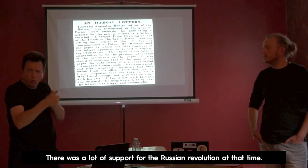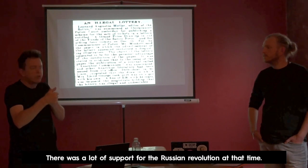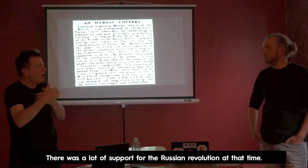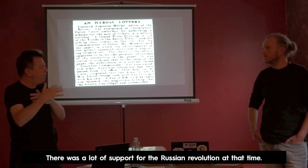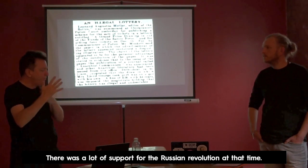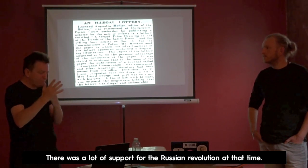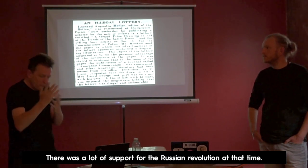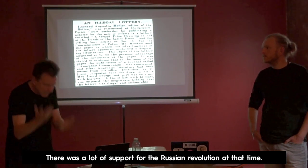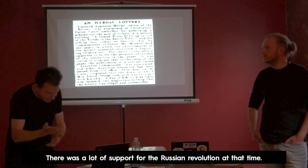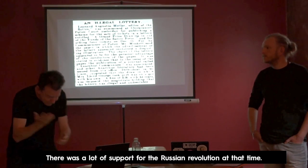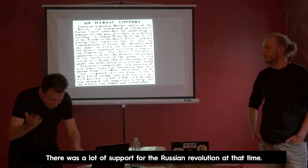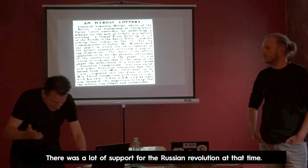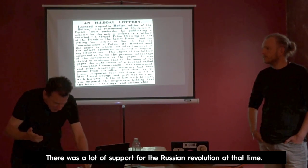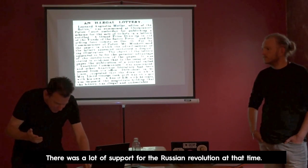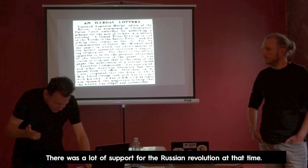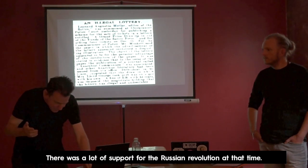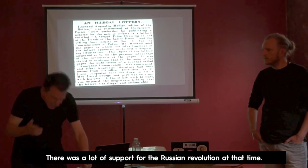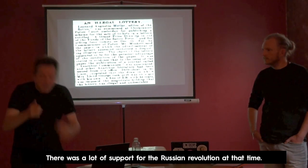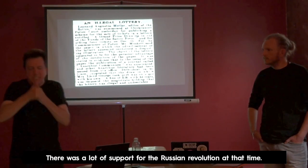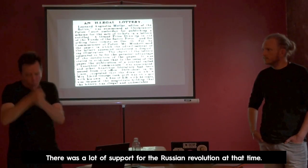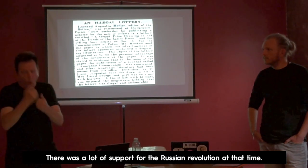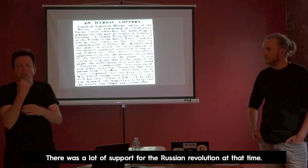broadly the left. There was a lot of support for the Russian Revolution at that time.